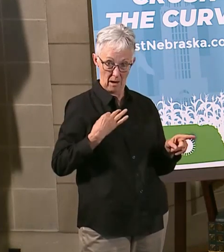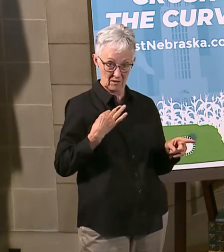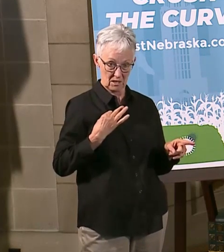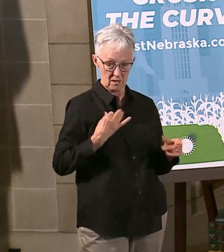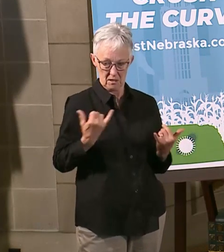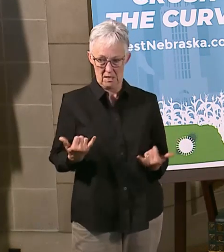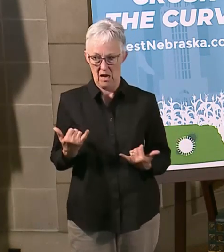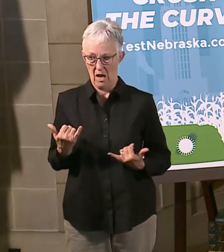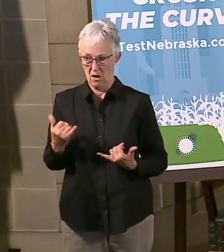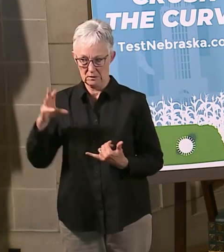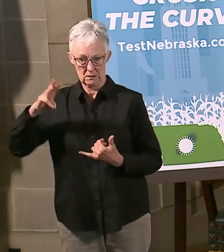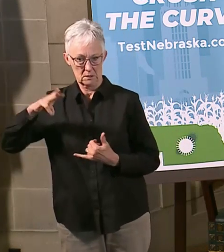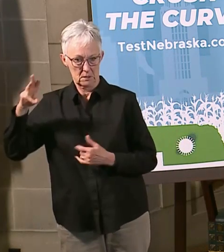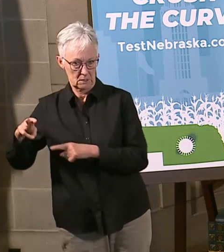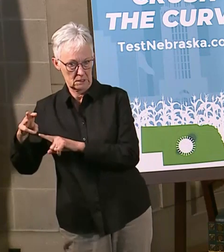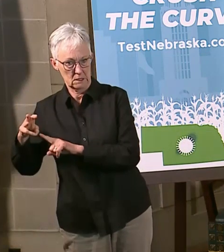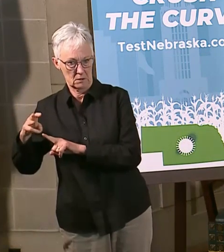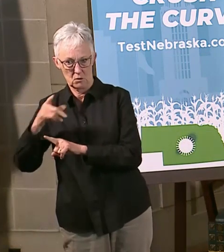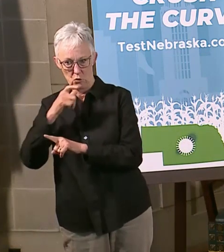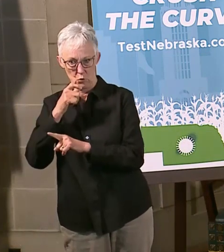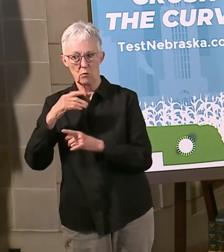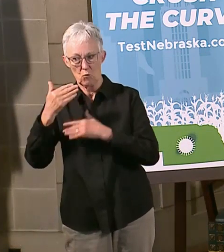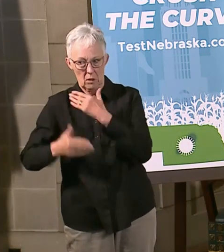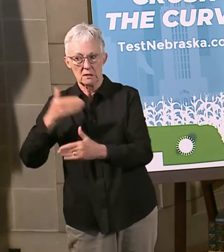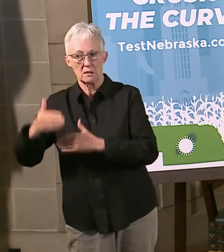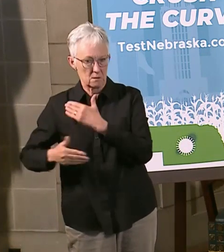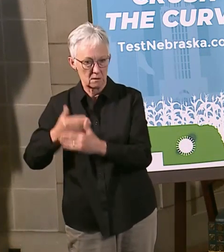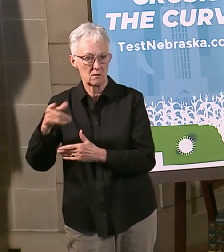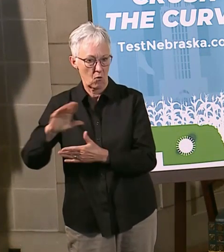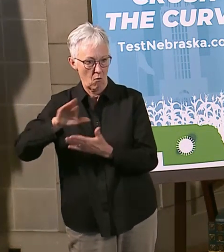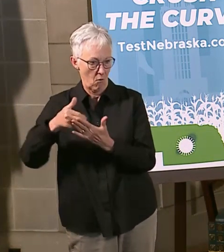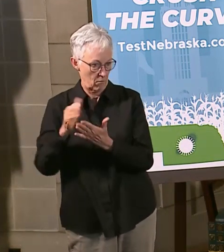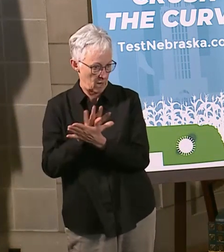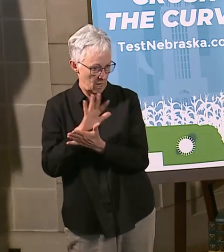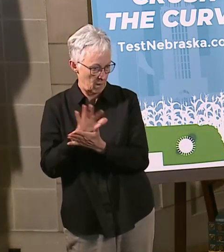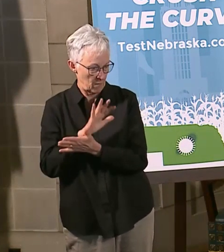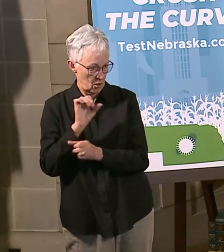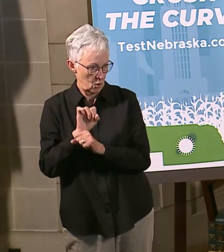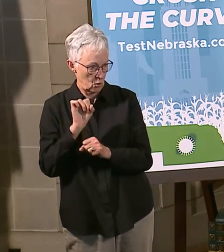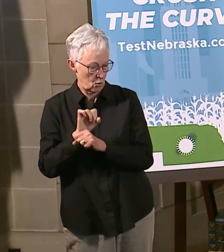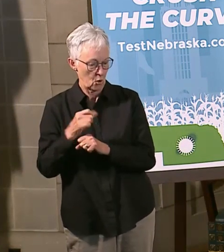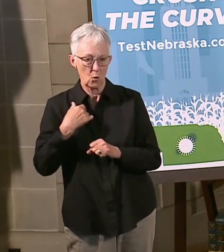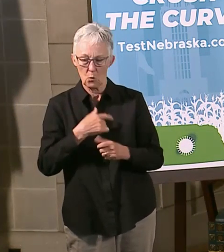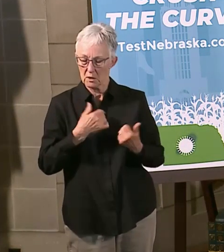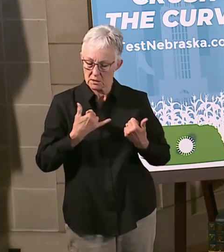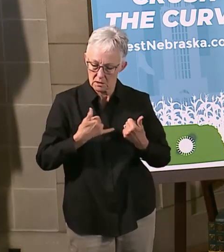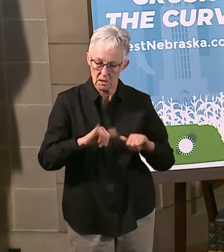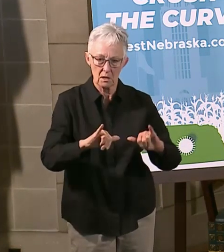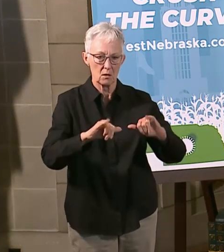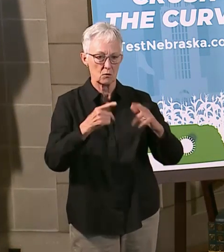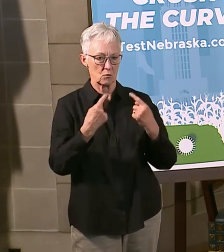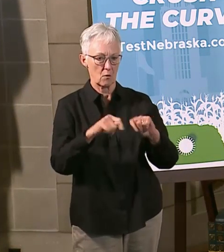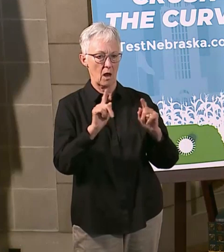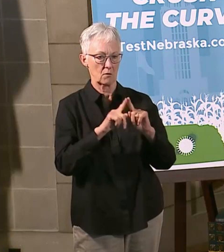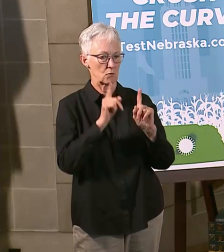adjudicators to help process this. We're still shooting to process about 75% of the applications between 28